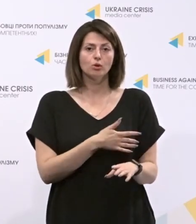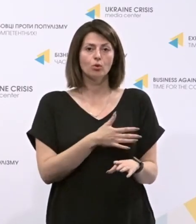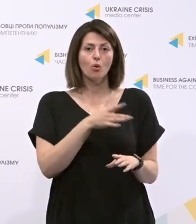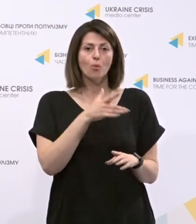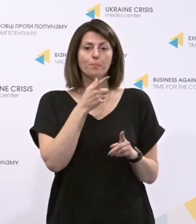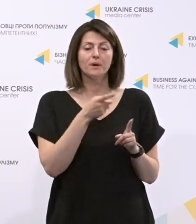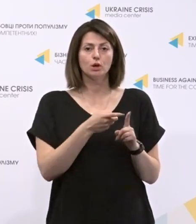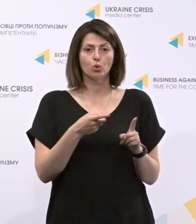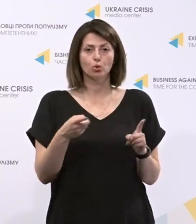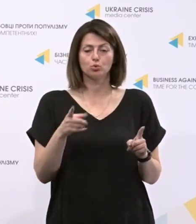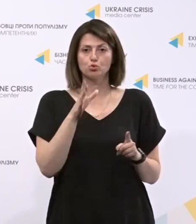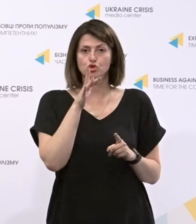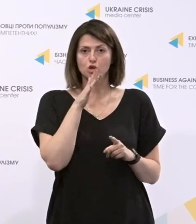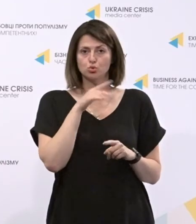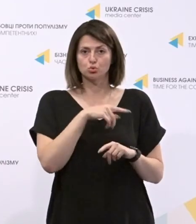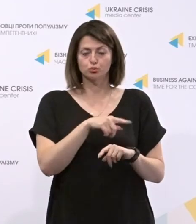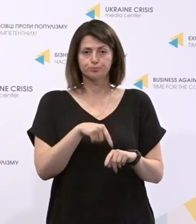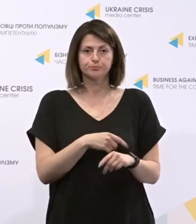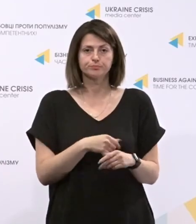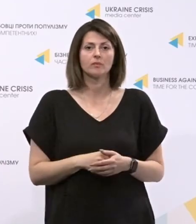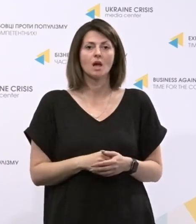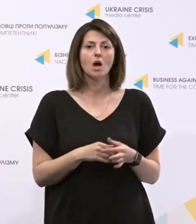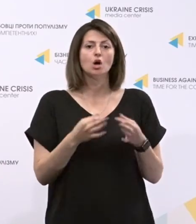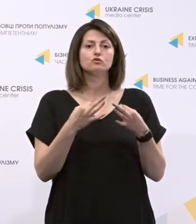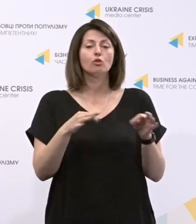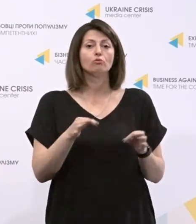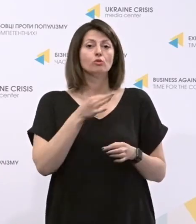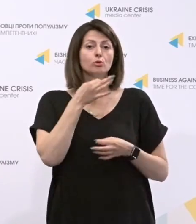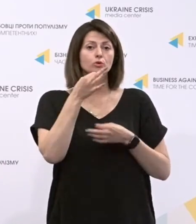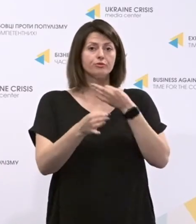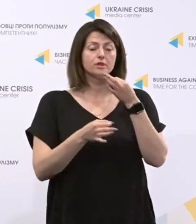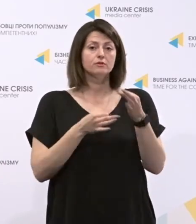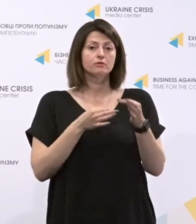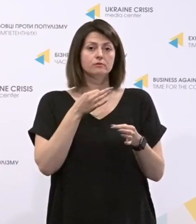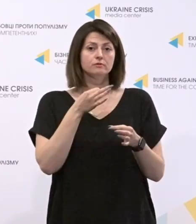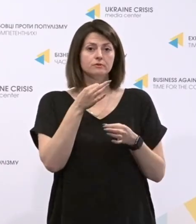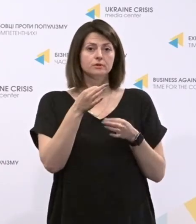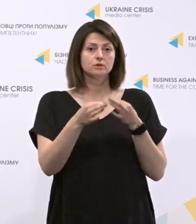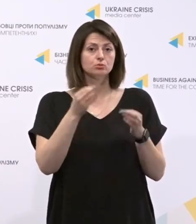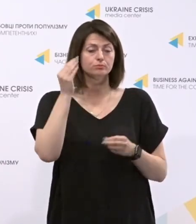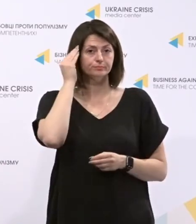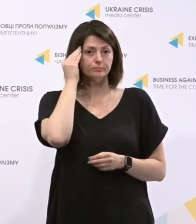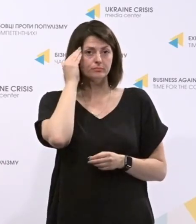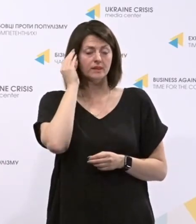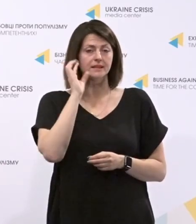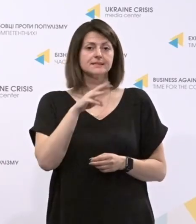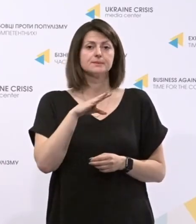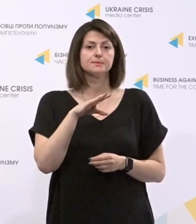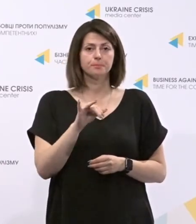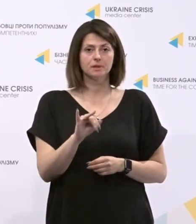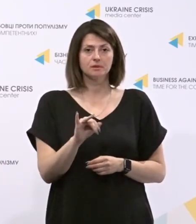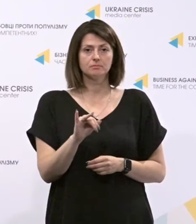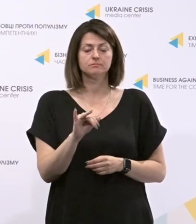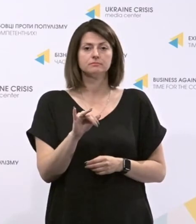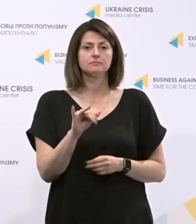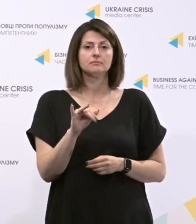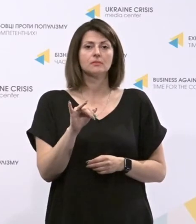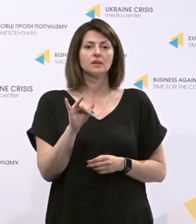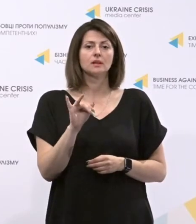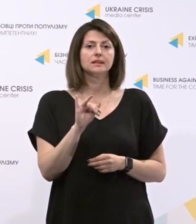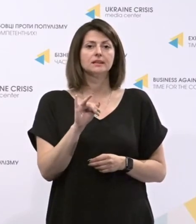Violent manifestations of intolerance and discrimination are increasingly visible.